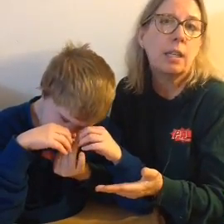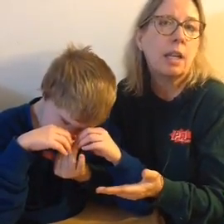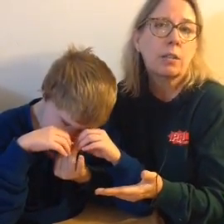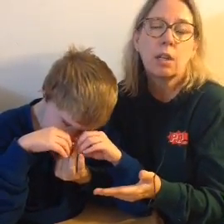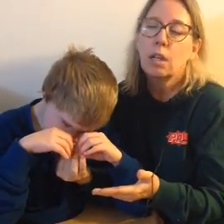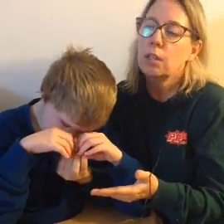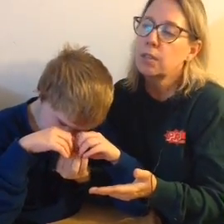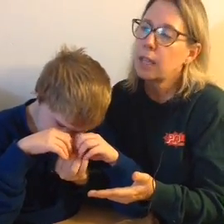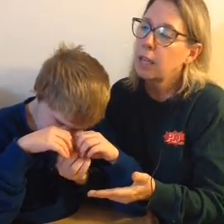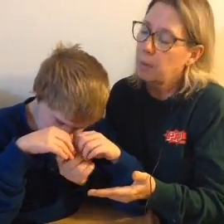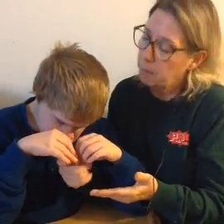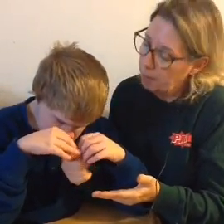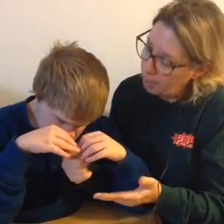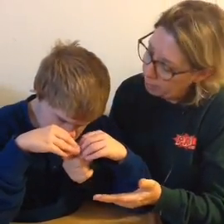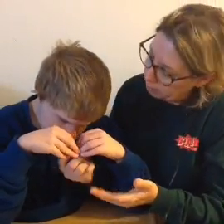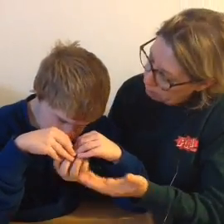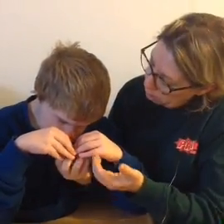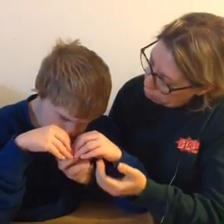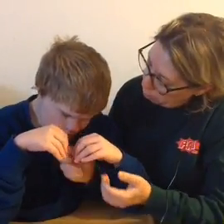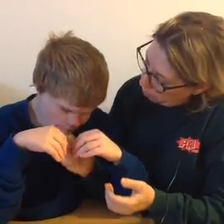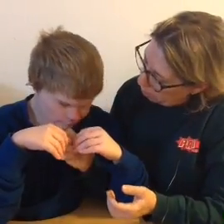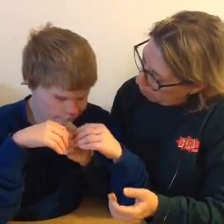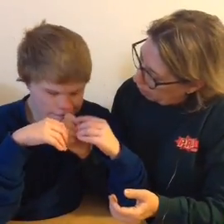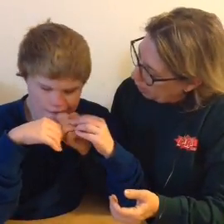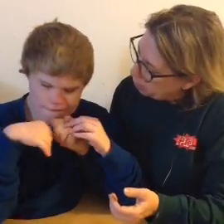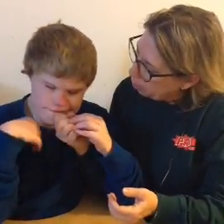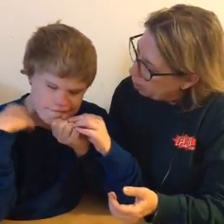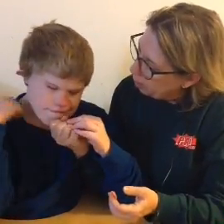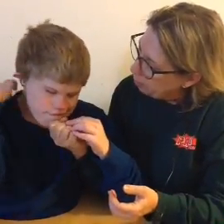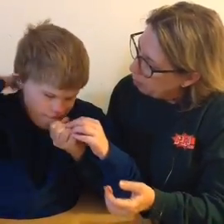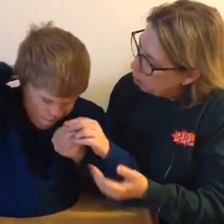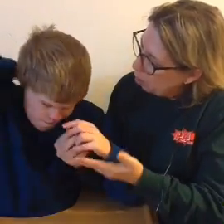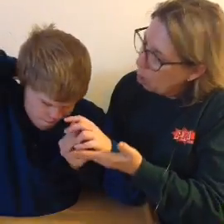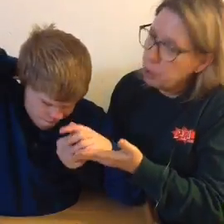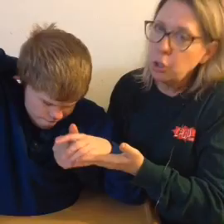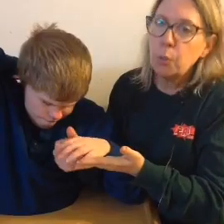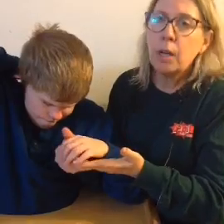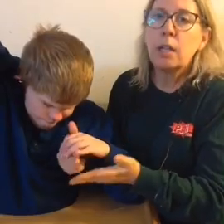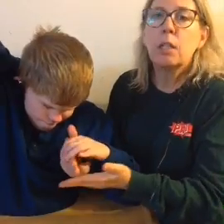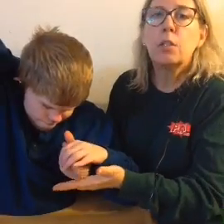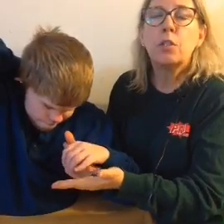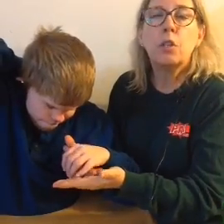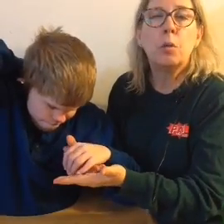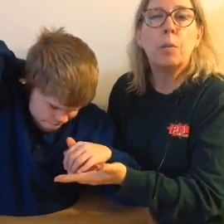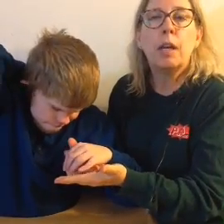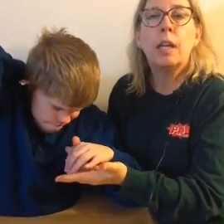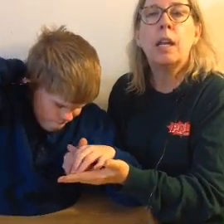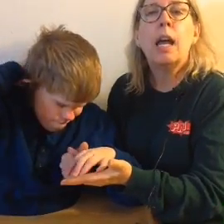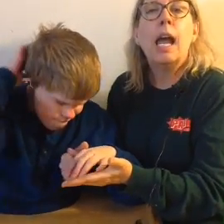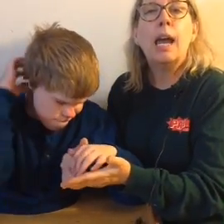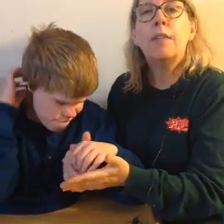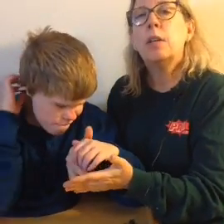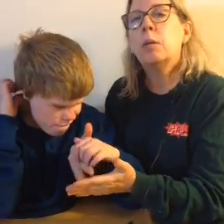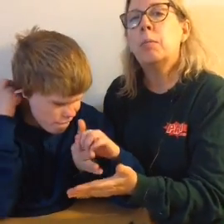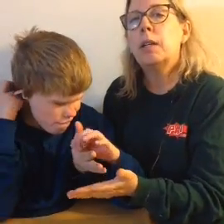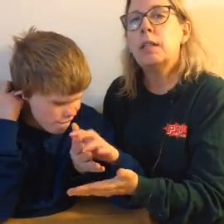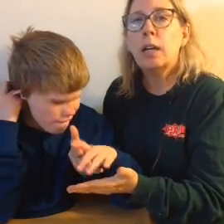next? You say, Max, do you want ice cream or do you want soup? And have him tell